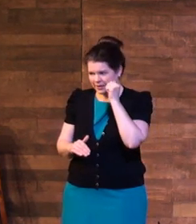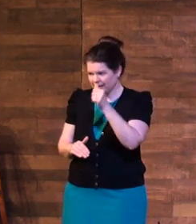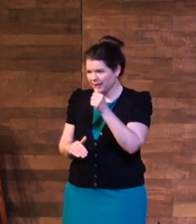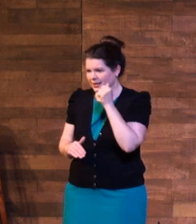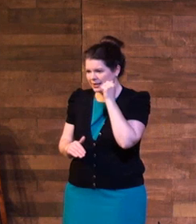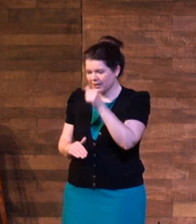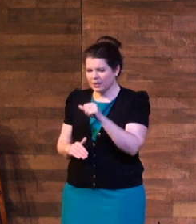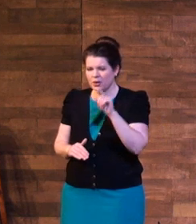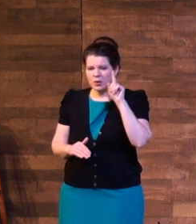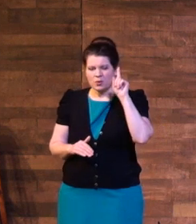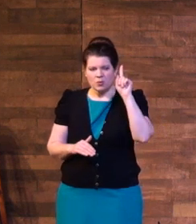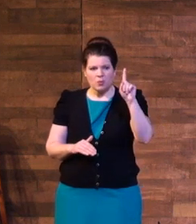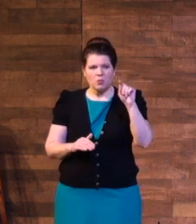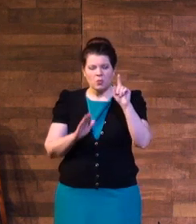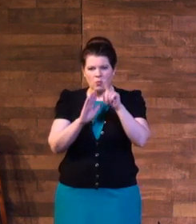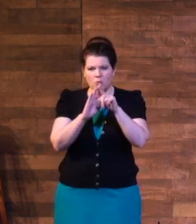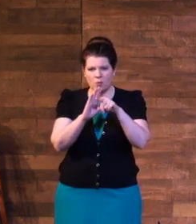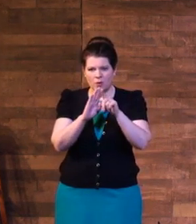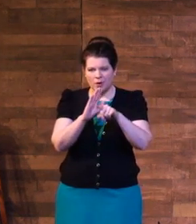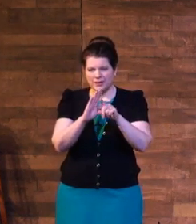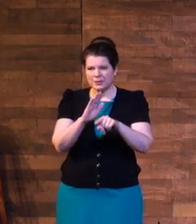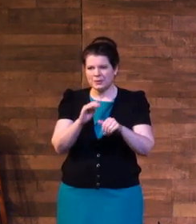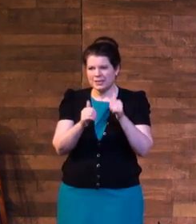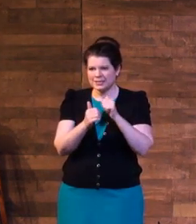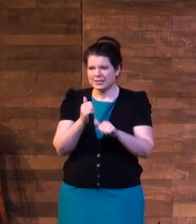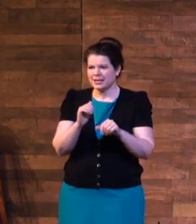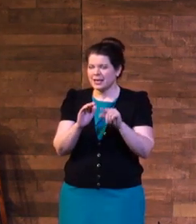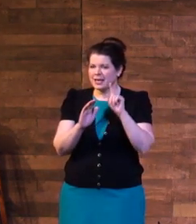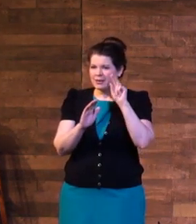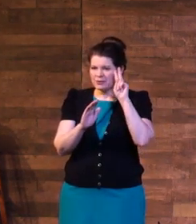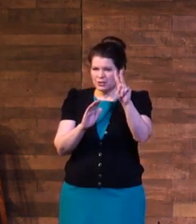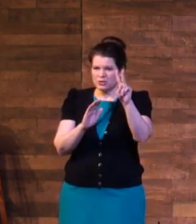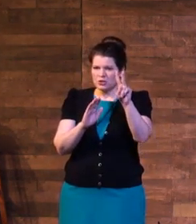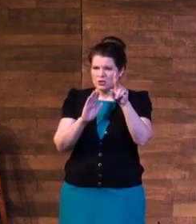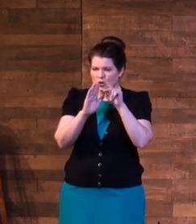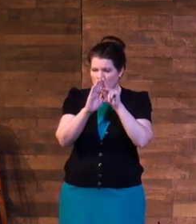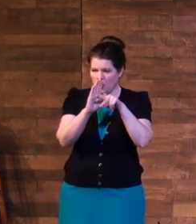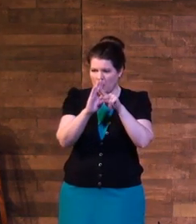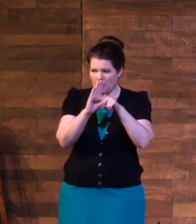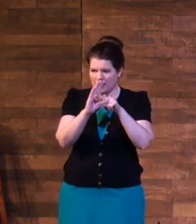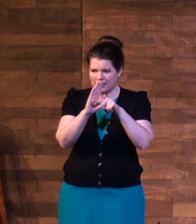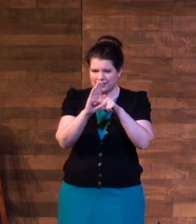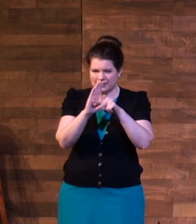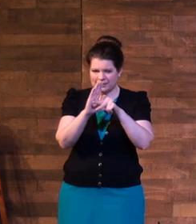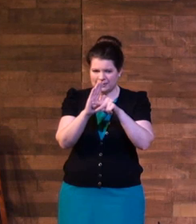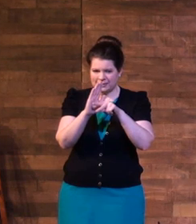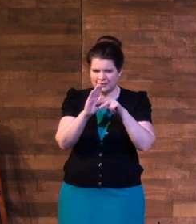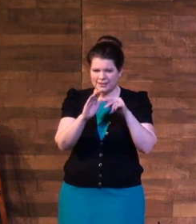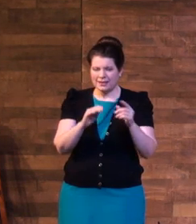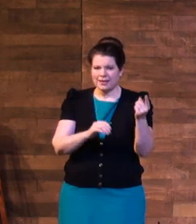That's one question every 2 minutes of their waking hours.